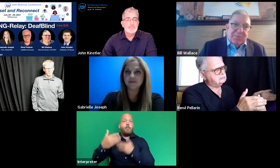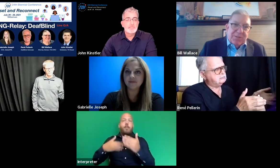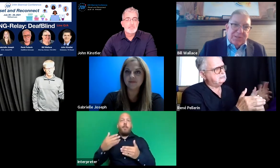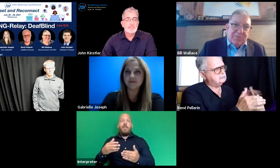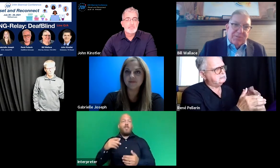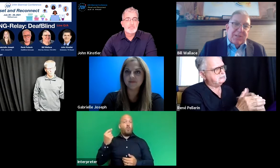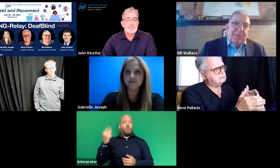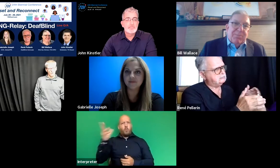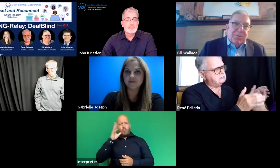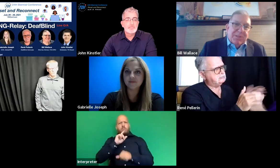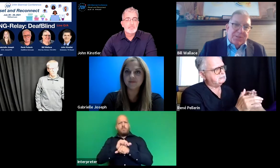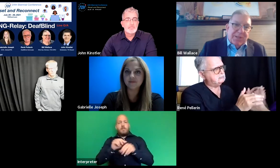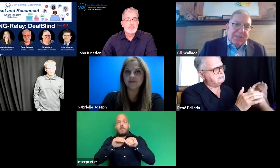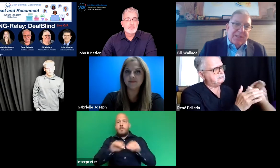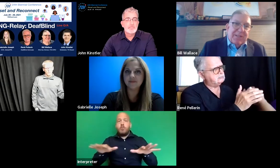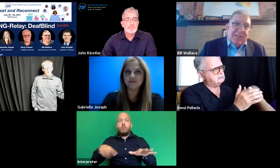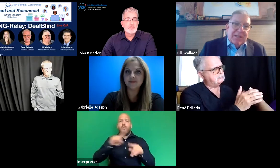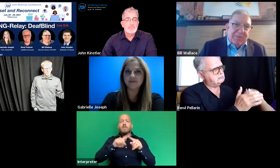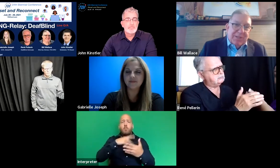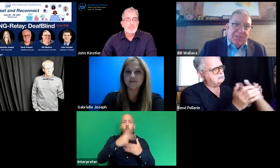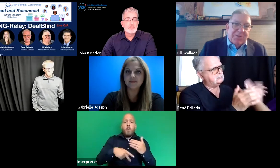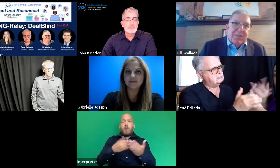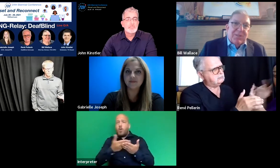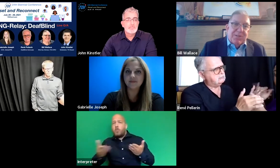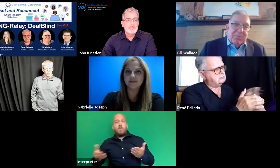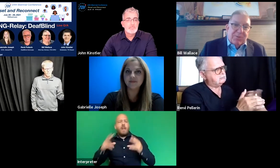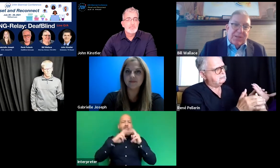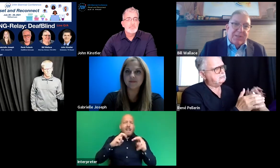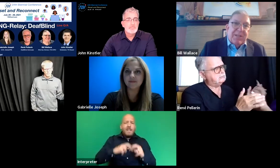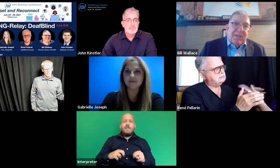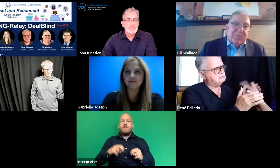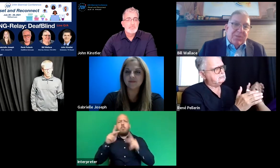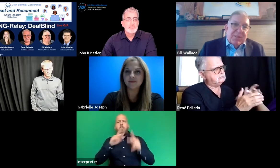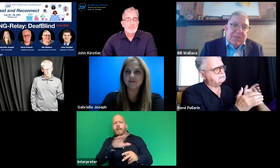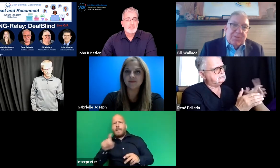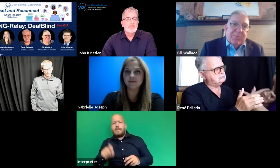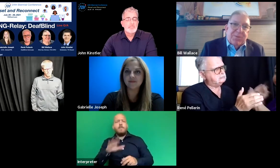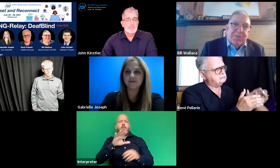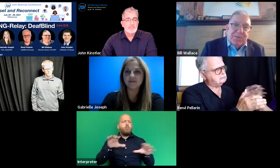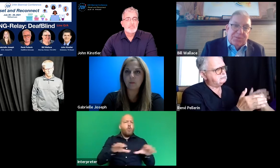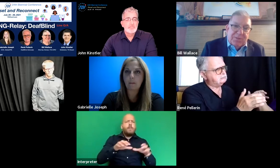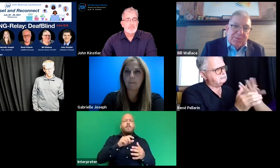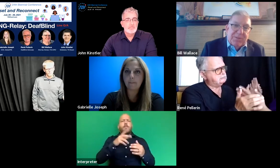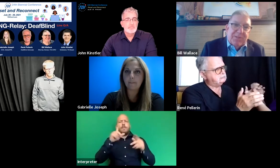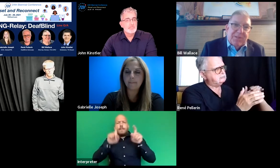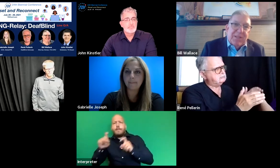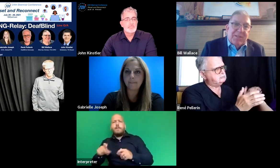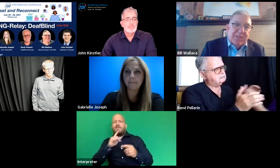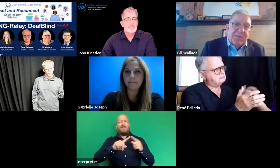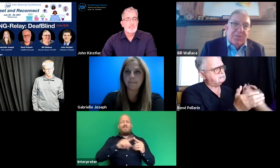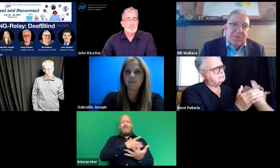the assessment of people and the training and everything else that is required for a deafblind person to use the equipment